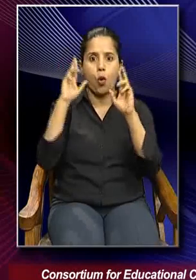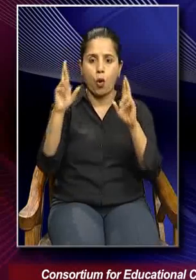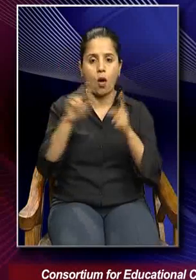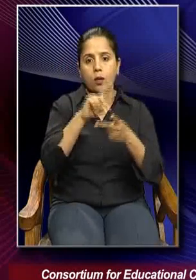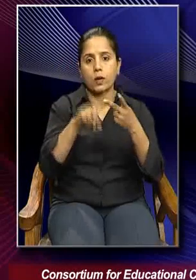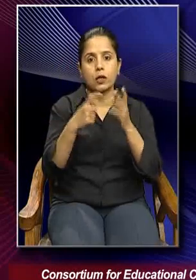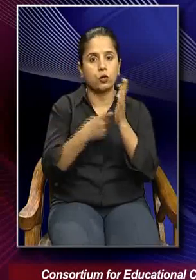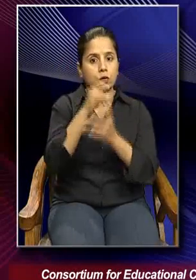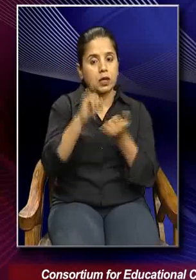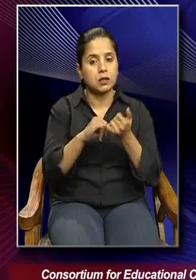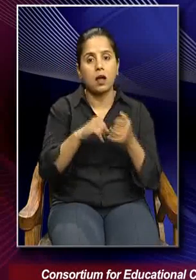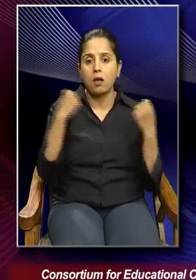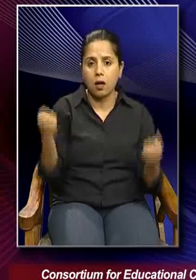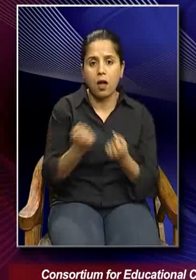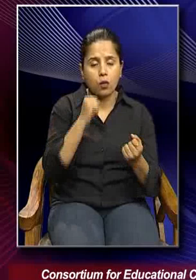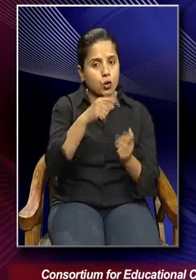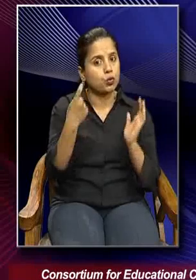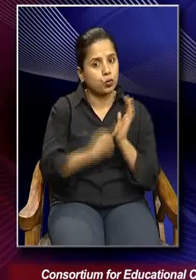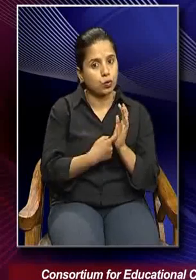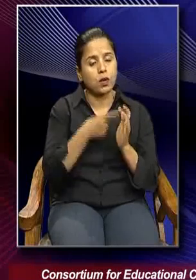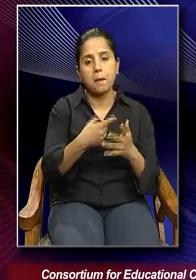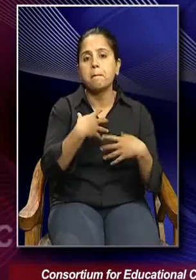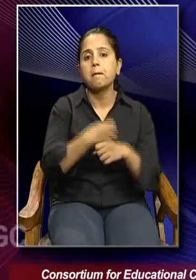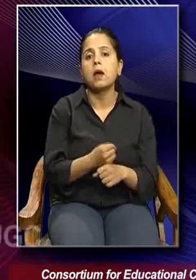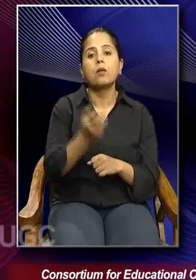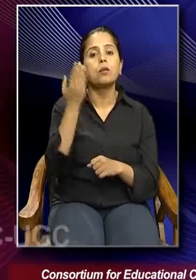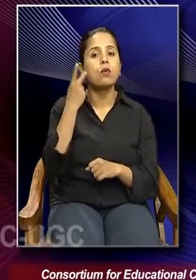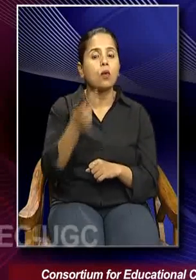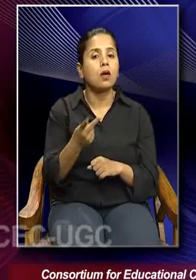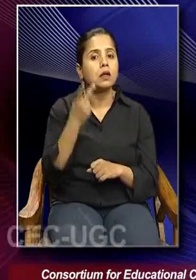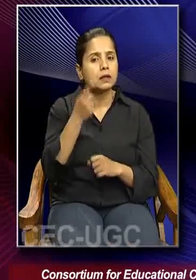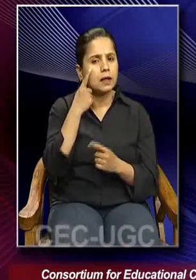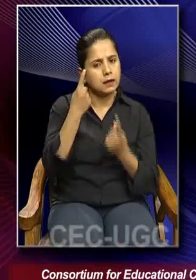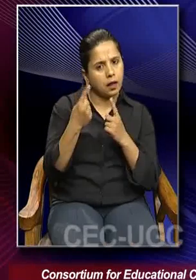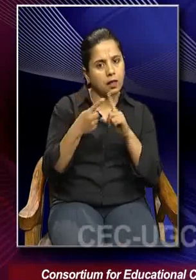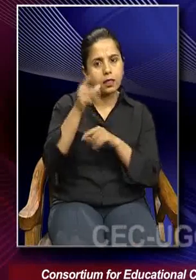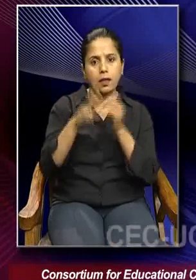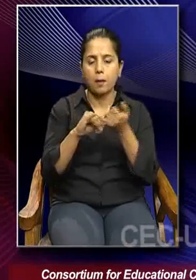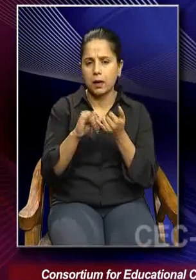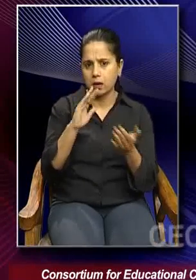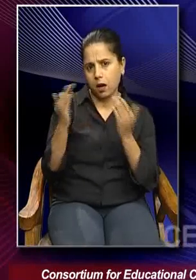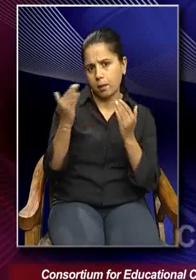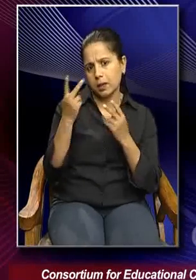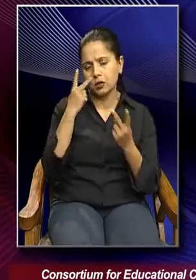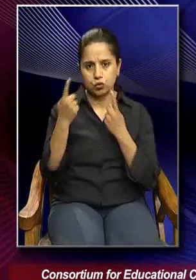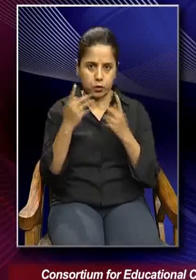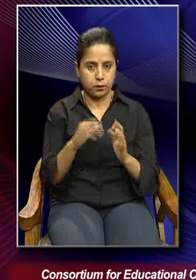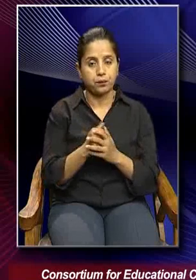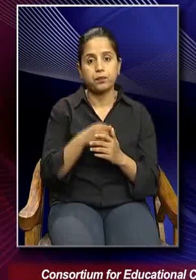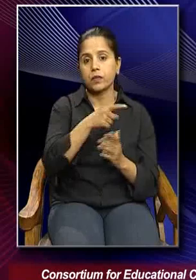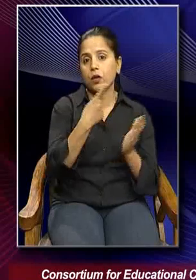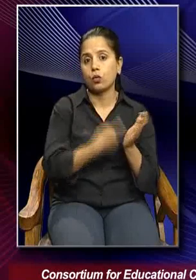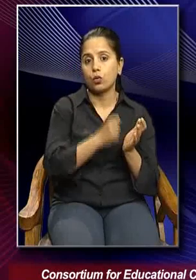of activity, were formerly held in check with Tamas. The principle